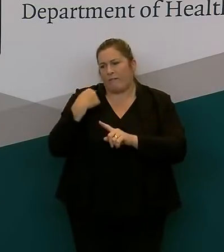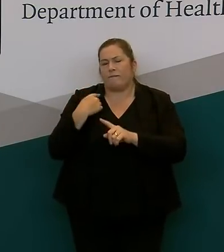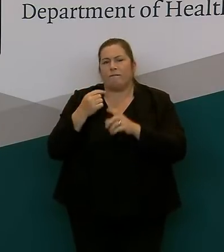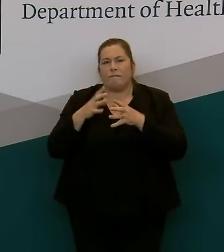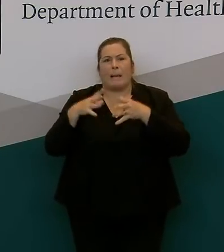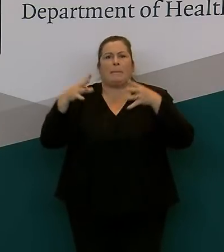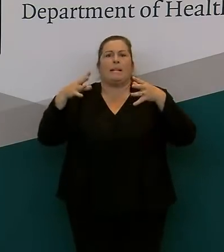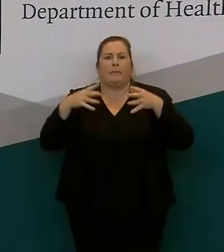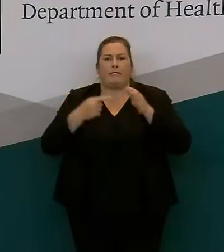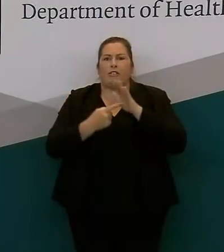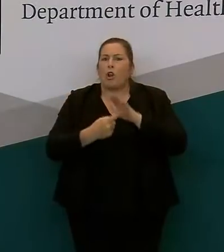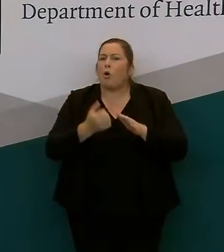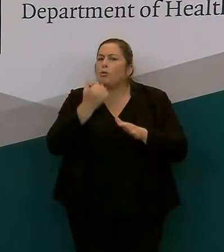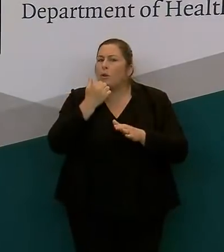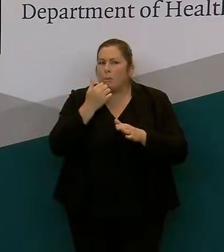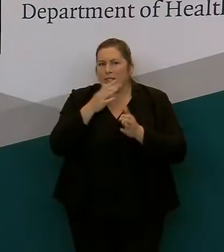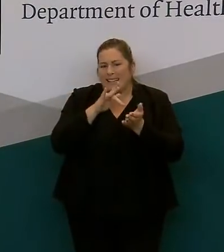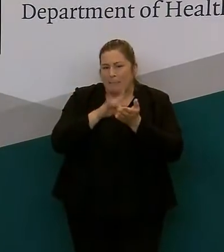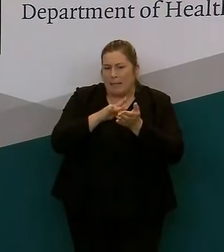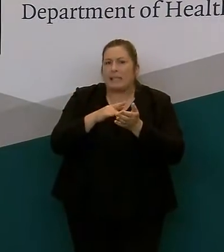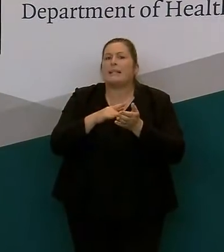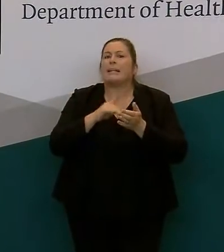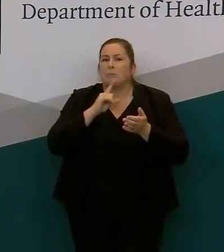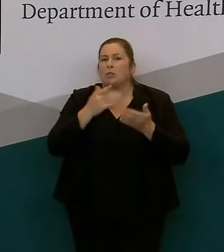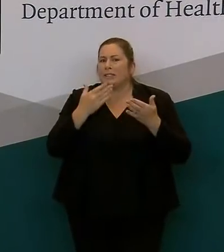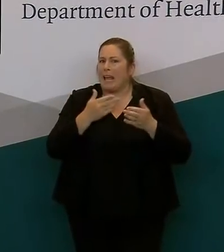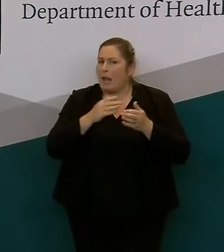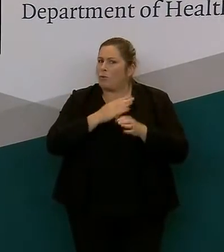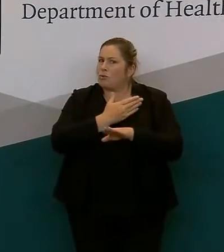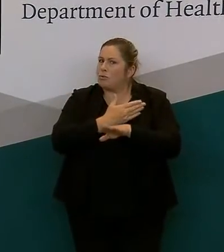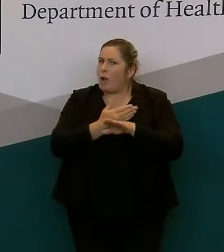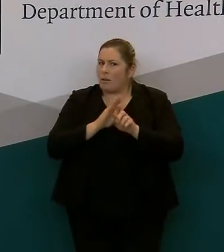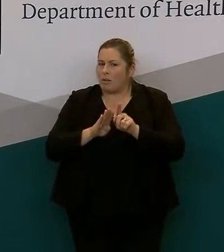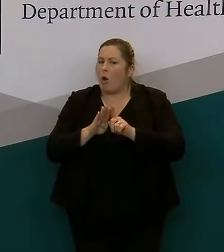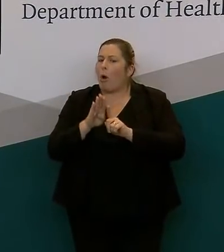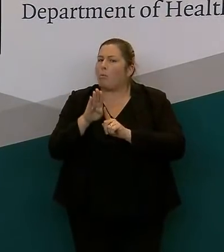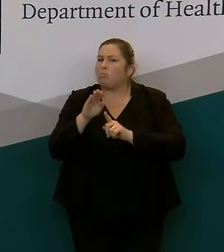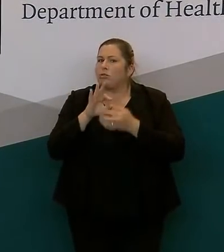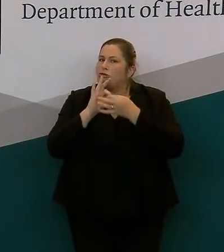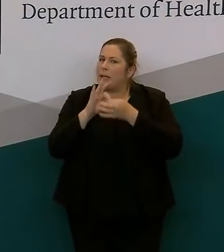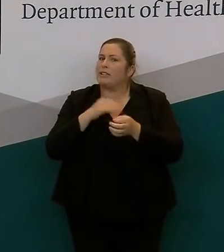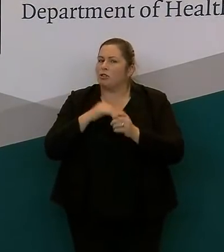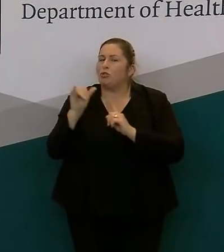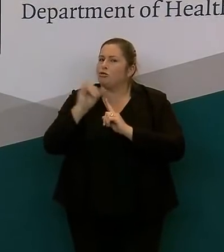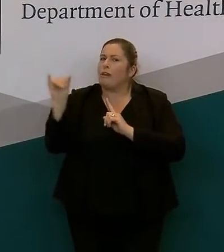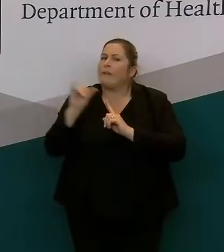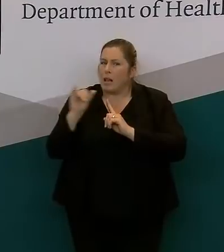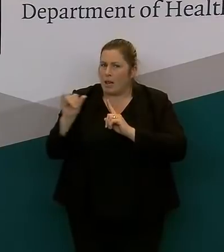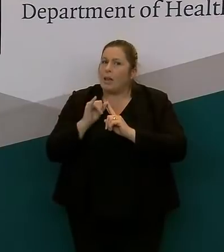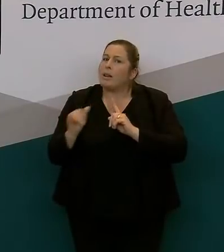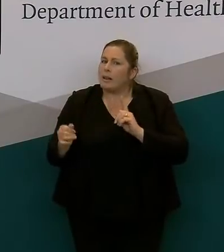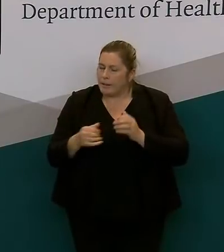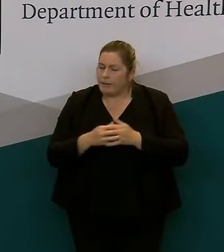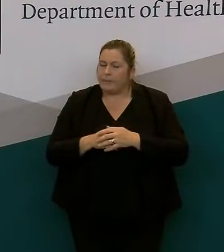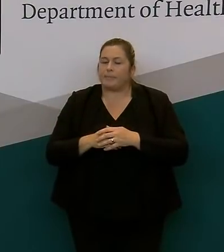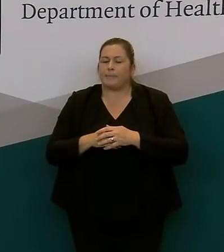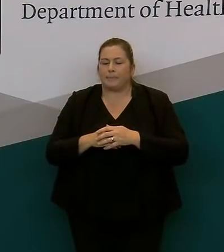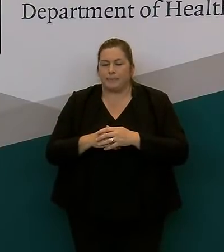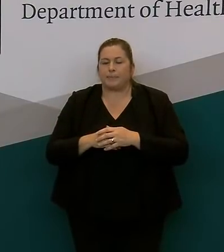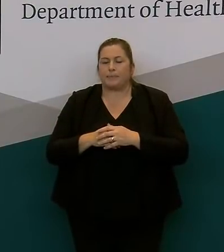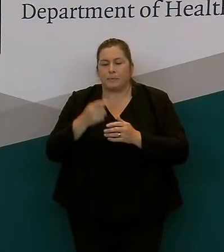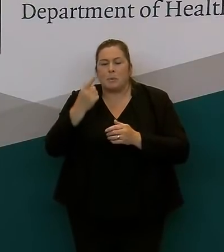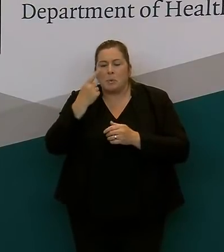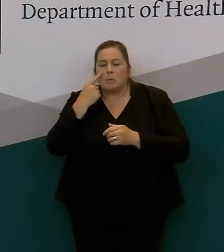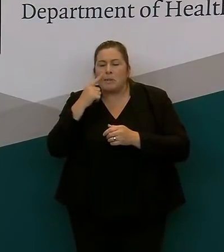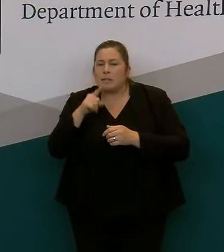numbers in the middle, and we're back up to the low teens now in terms of the number of travel-related cases we're